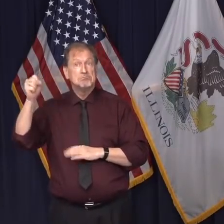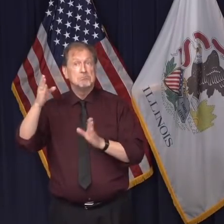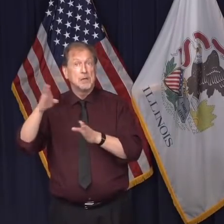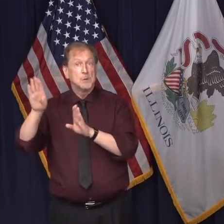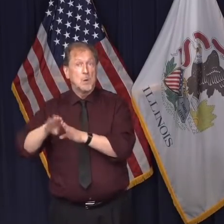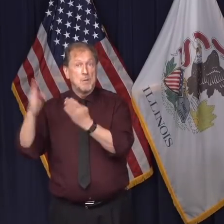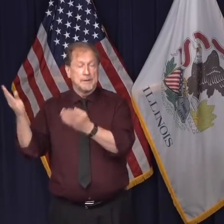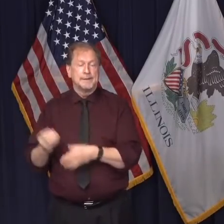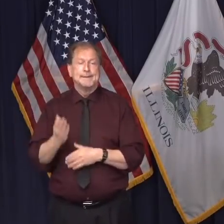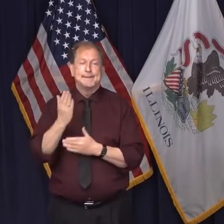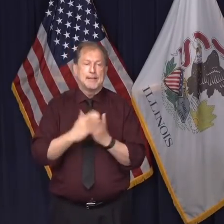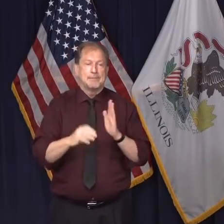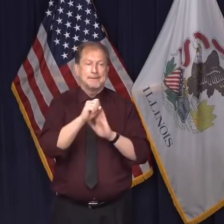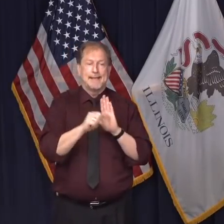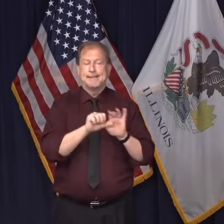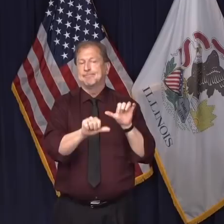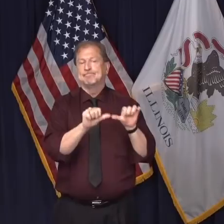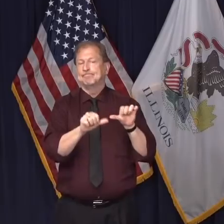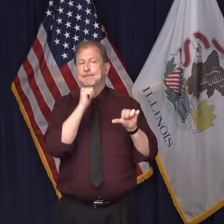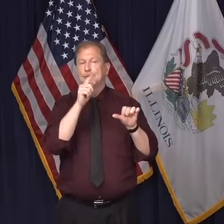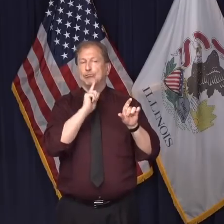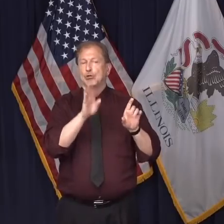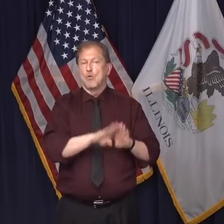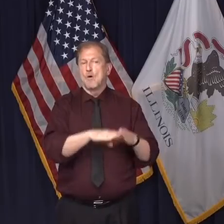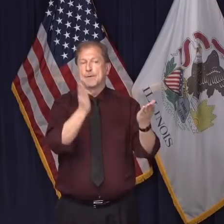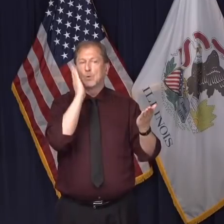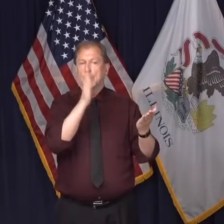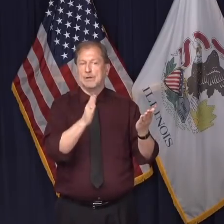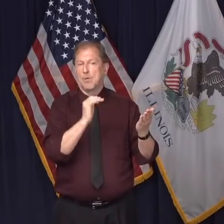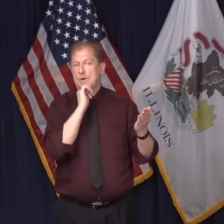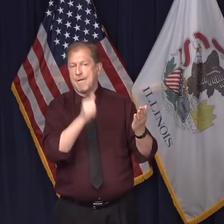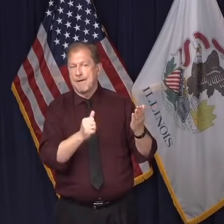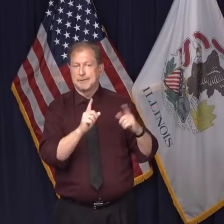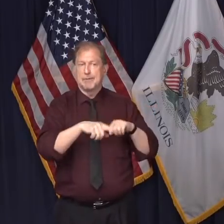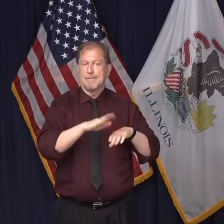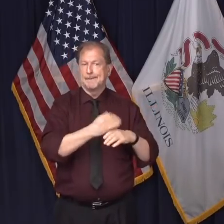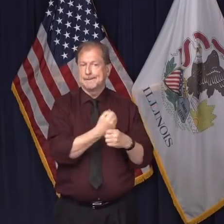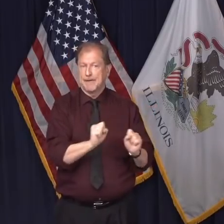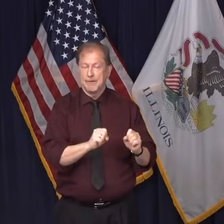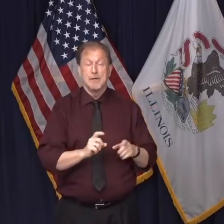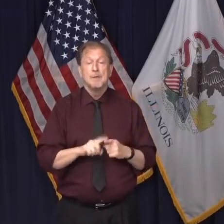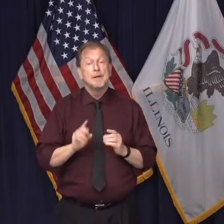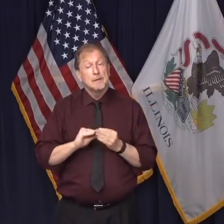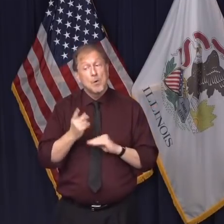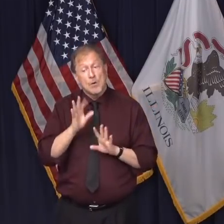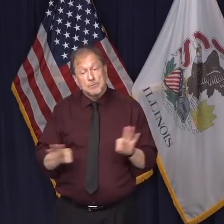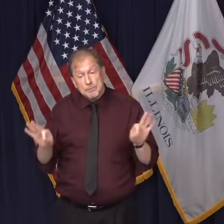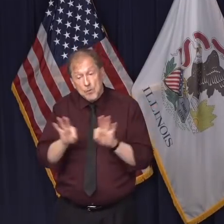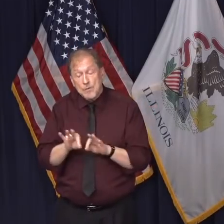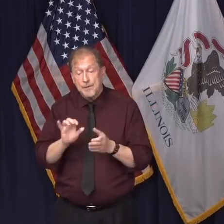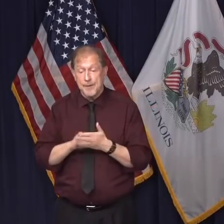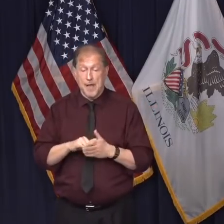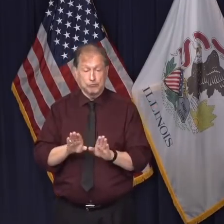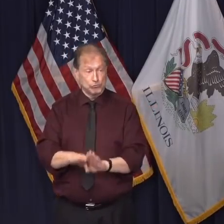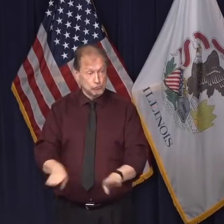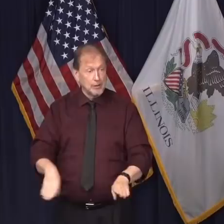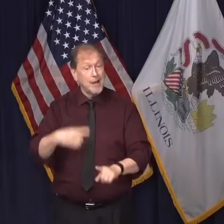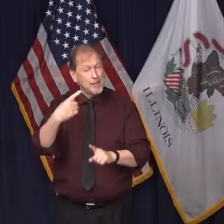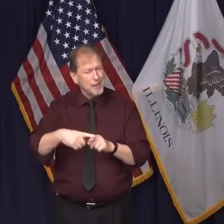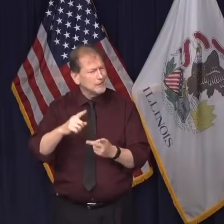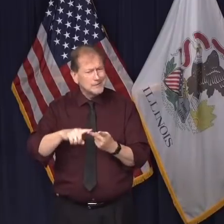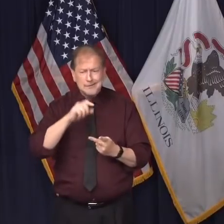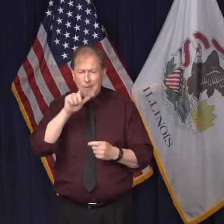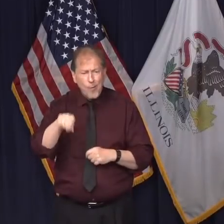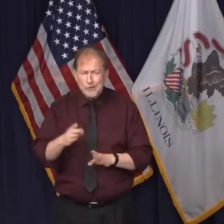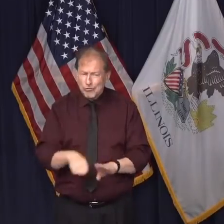are still considering, whether it is safe for our kids. But the most important thing is the kids and the people who work there, the teachers